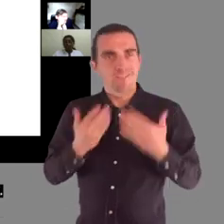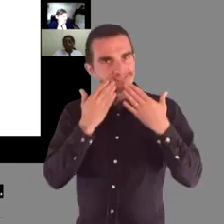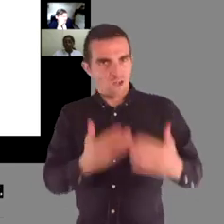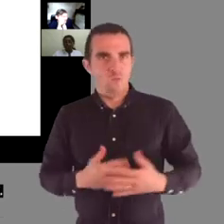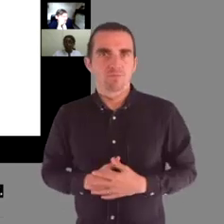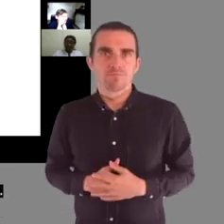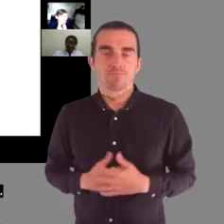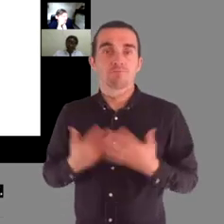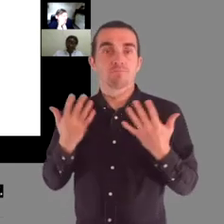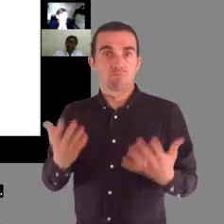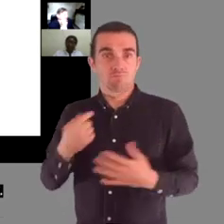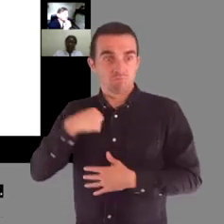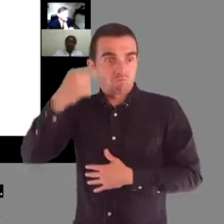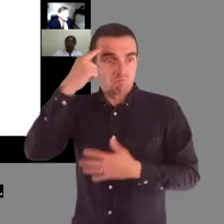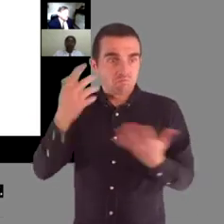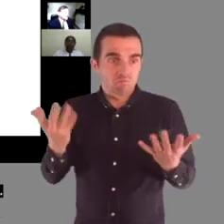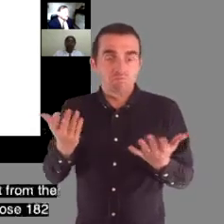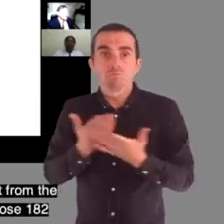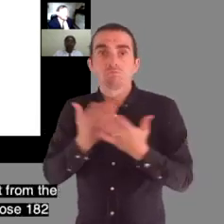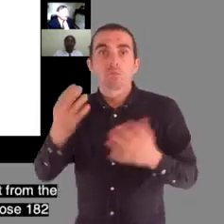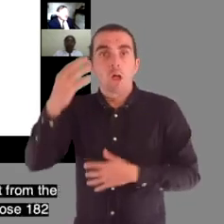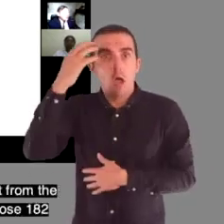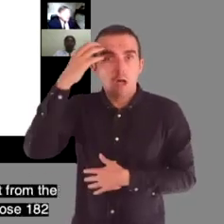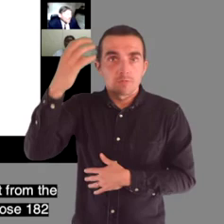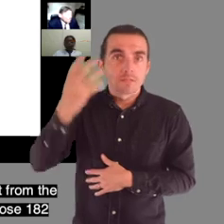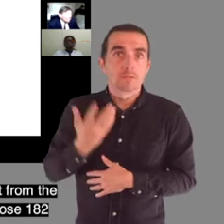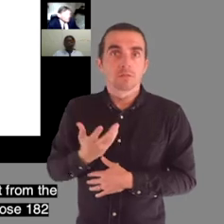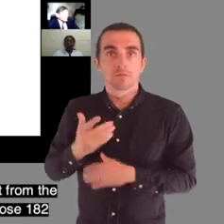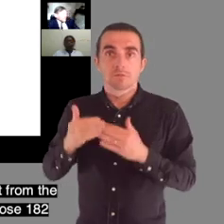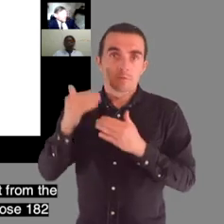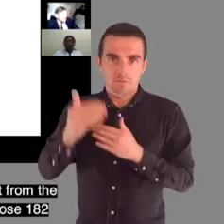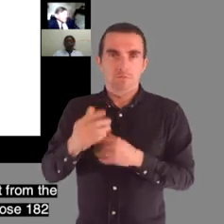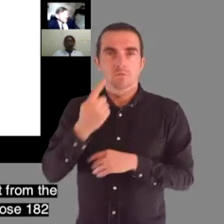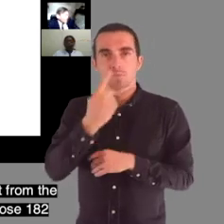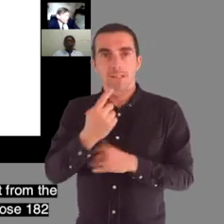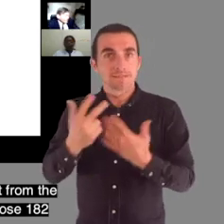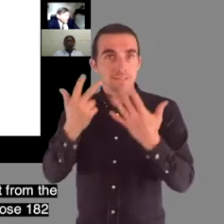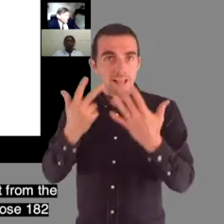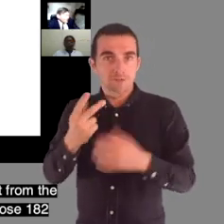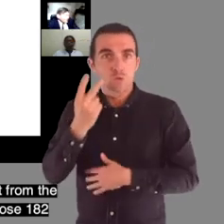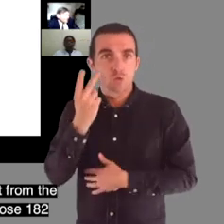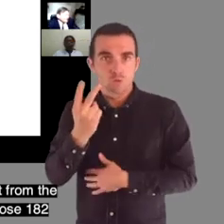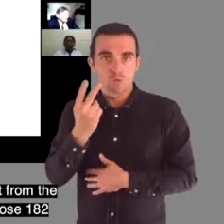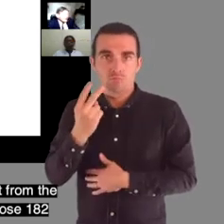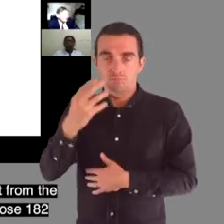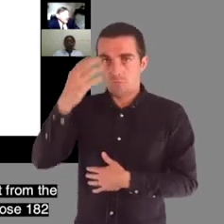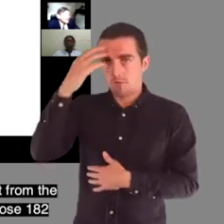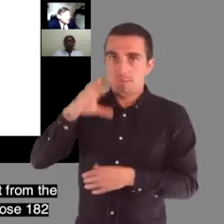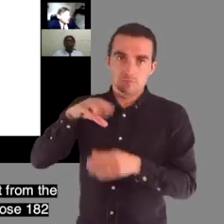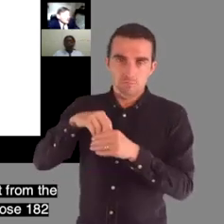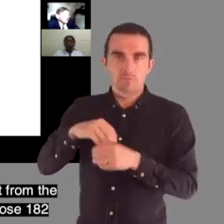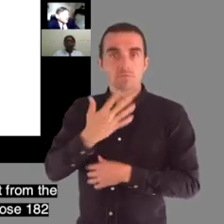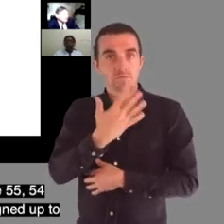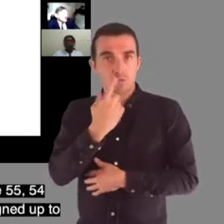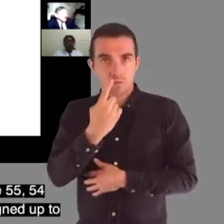needs. Okay, thank you. And then thank you. We would expect from the government, because after all, those